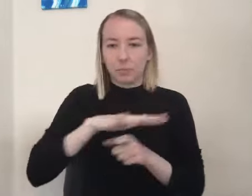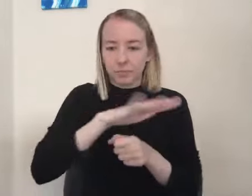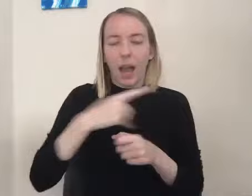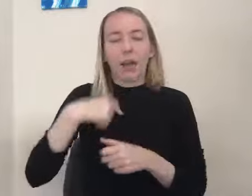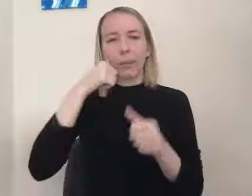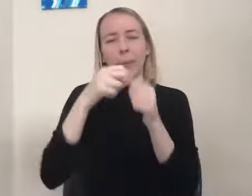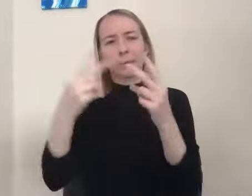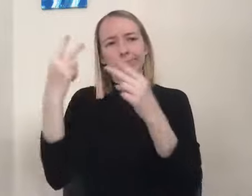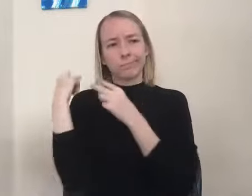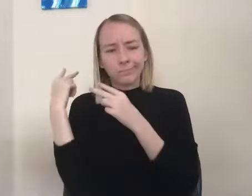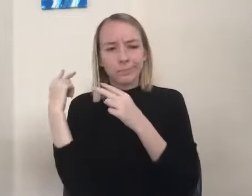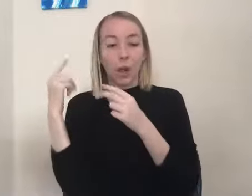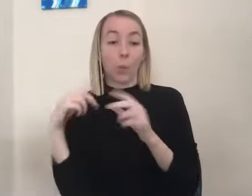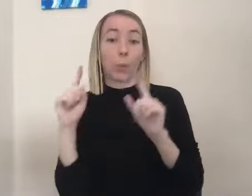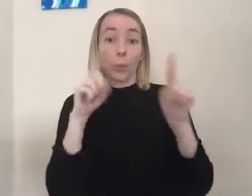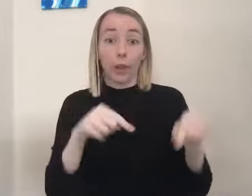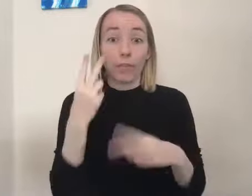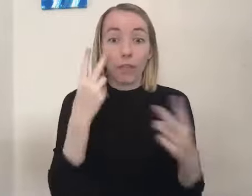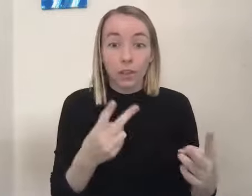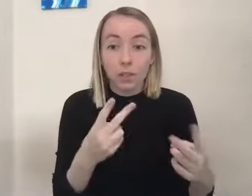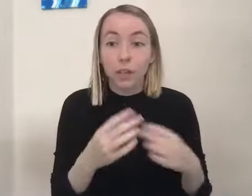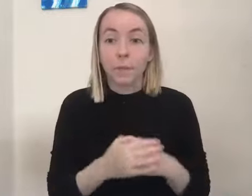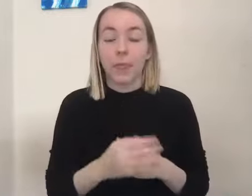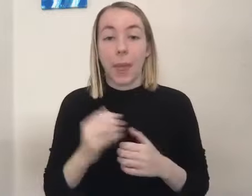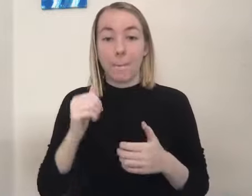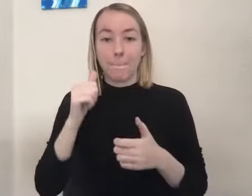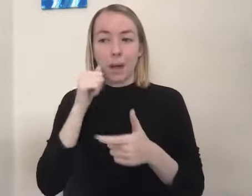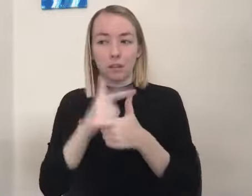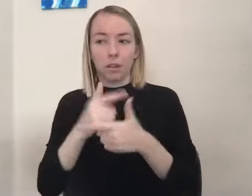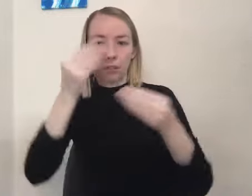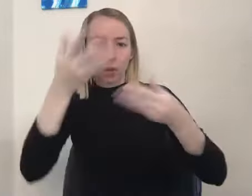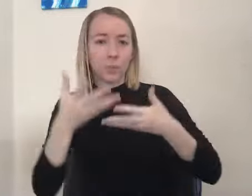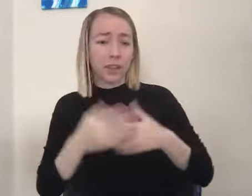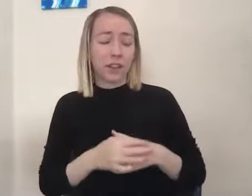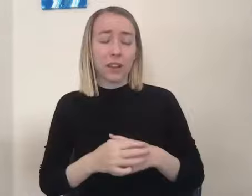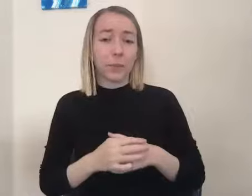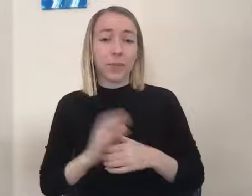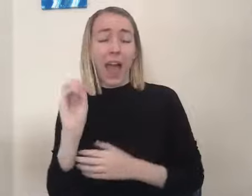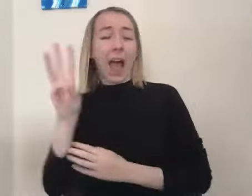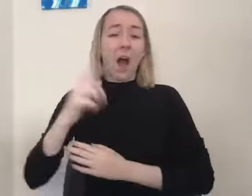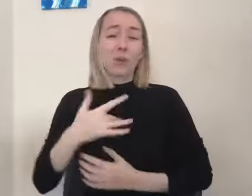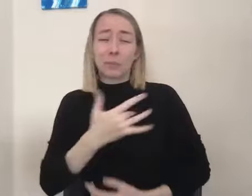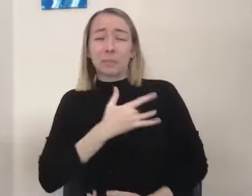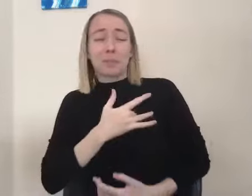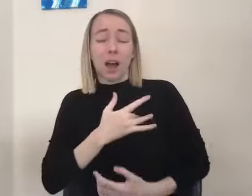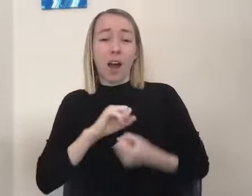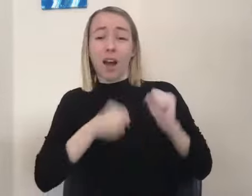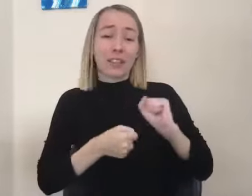Hamilton. I'm walking up the street in Hamilton. And I looked in, I caught myself in the reflection in a window. And I says to my daughter, oh my God, I look like an